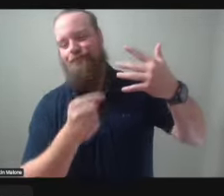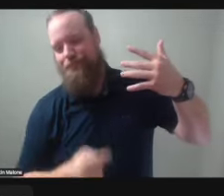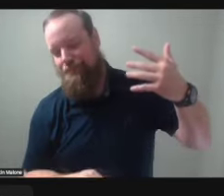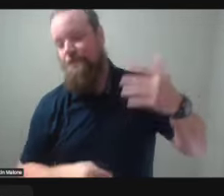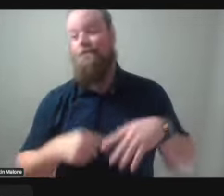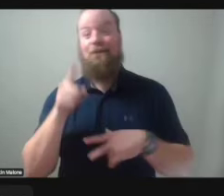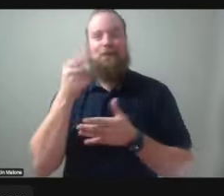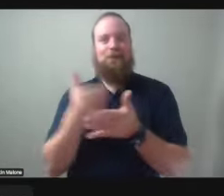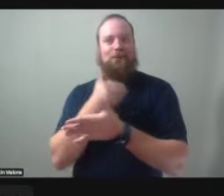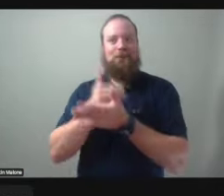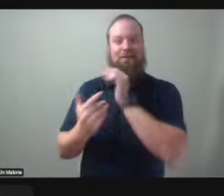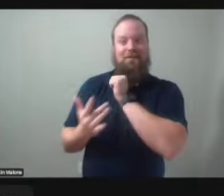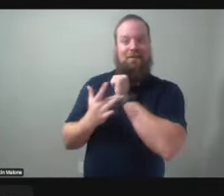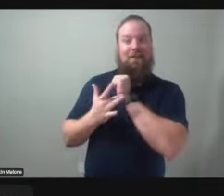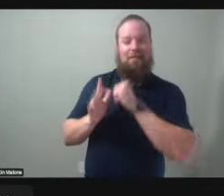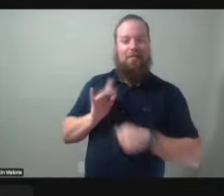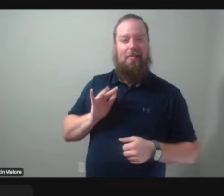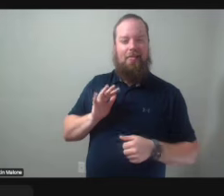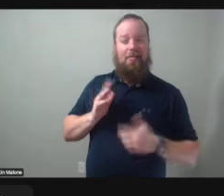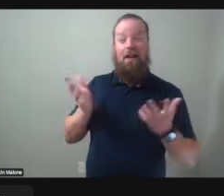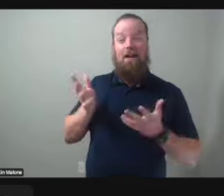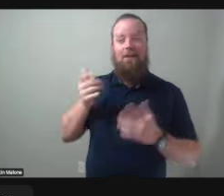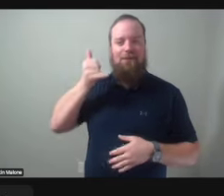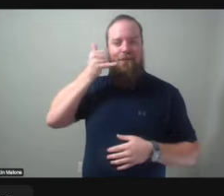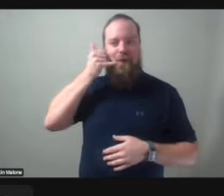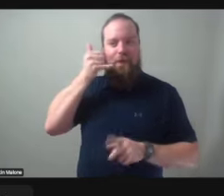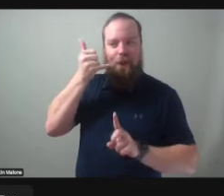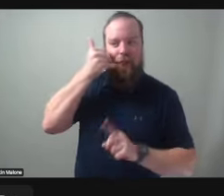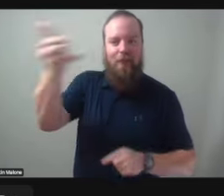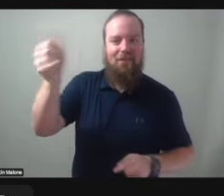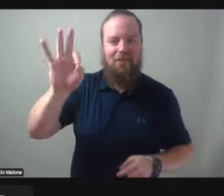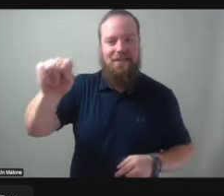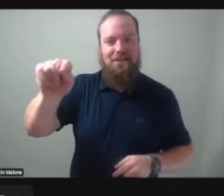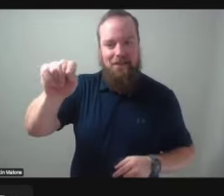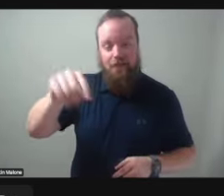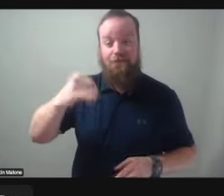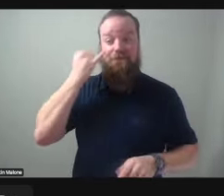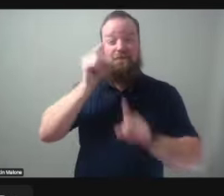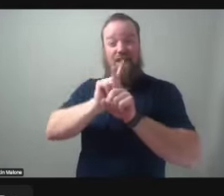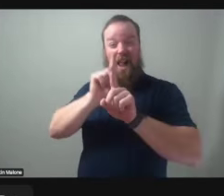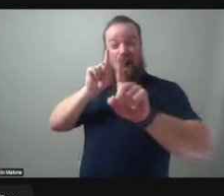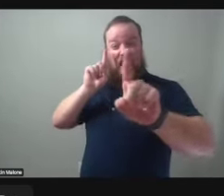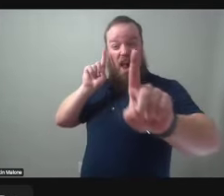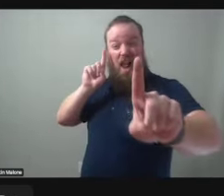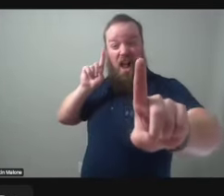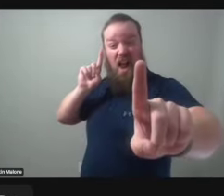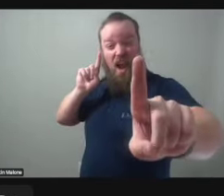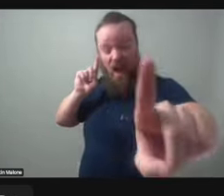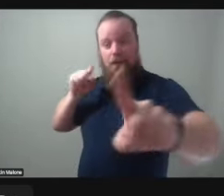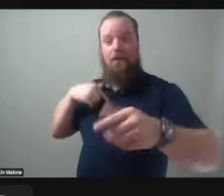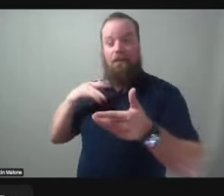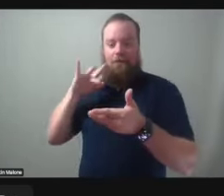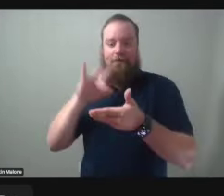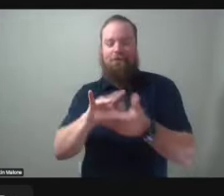But this list is not exhaustive. There are many more ways that we use to get each other's attention. Technology